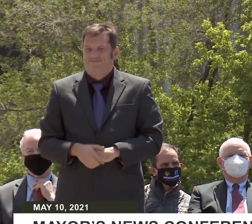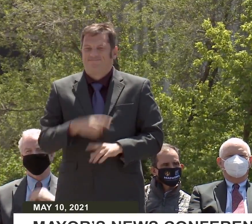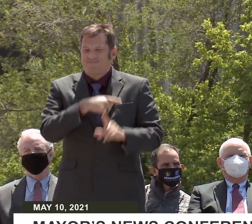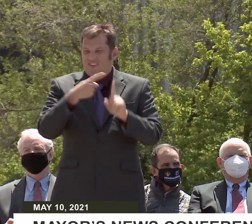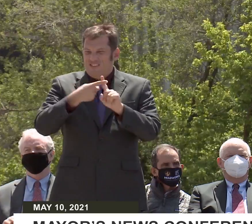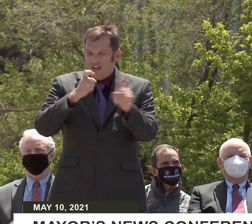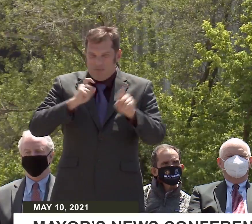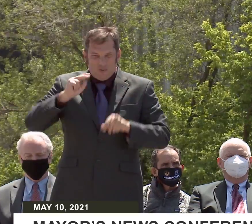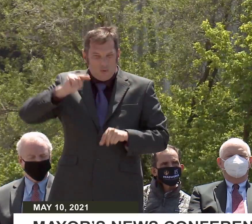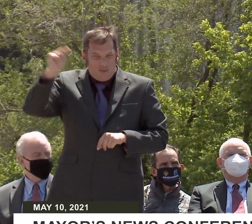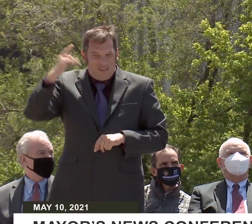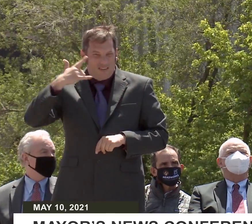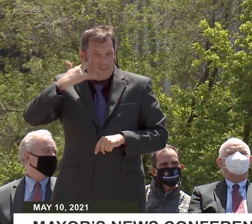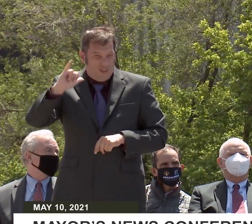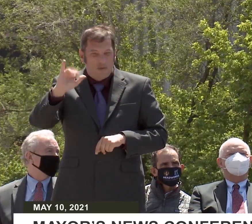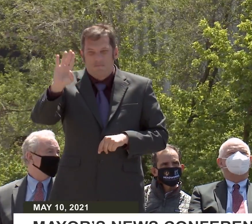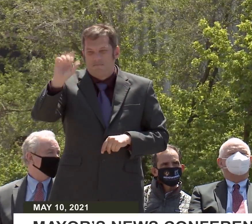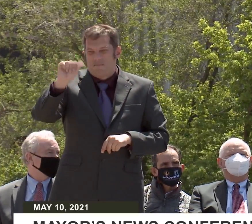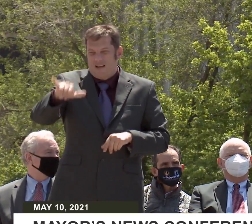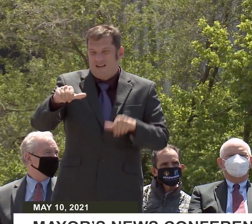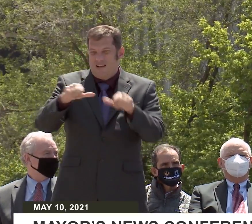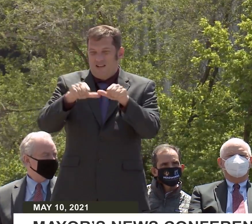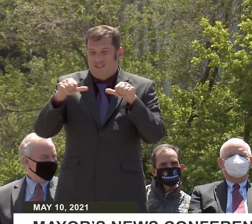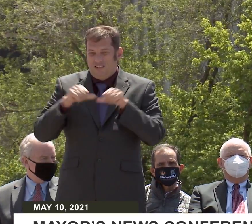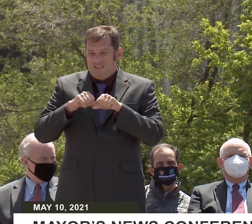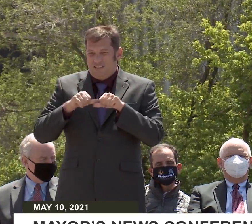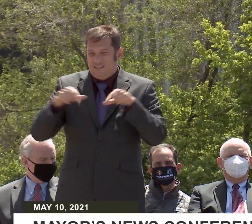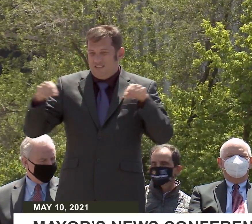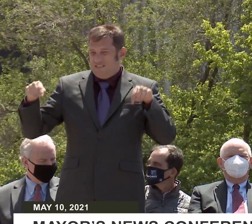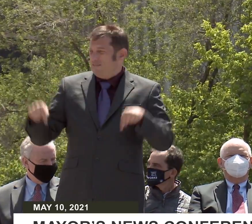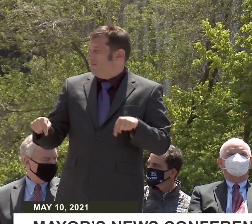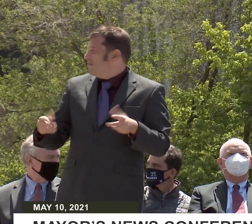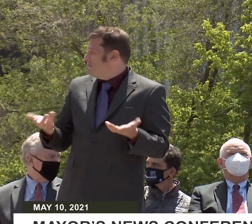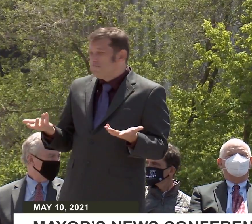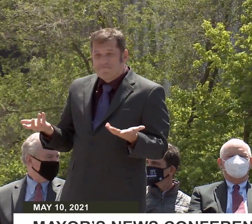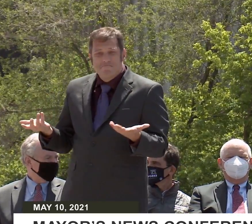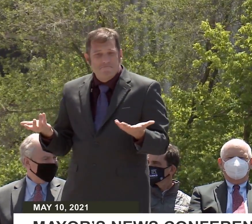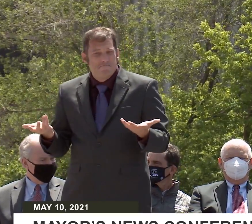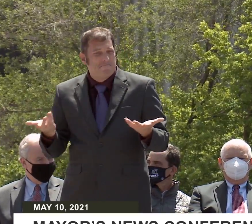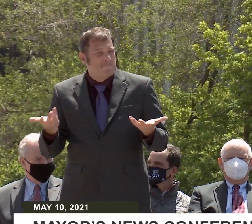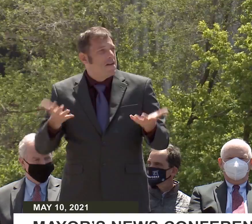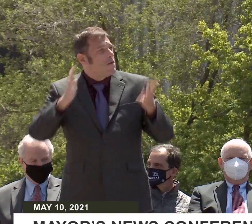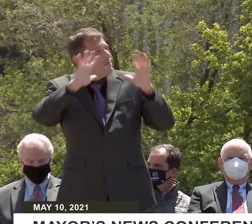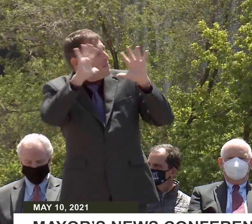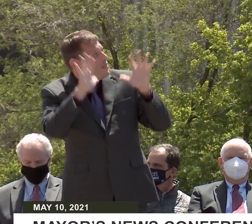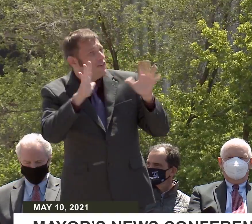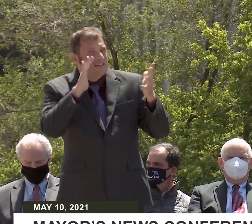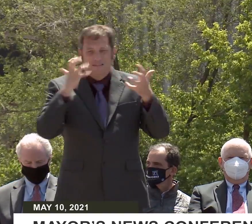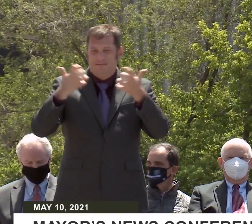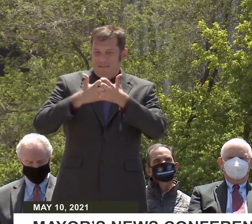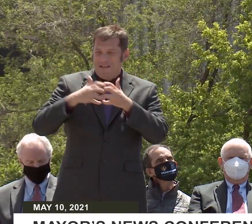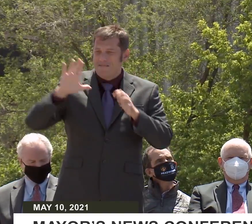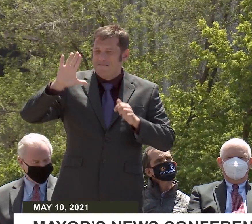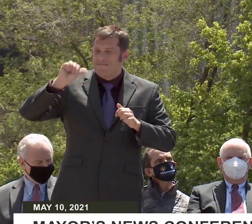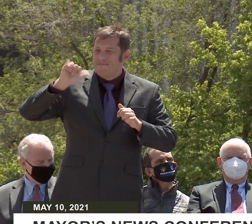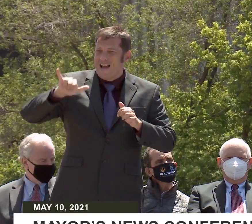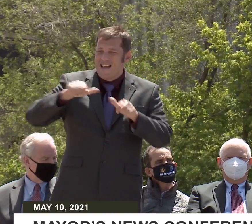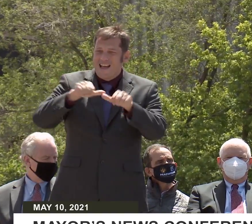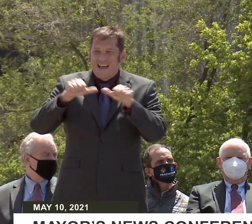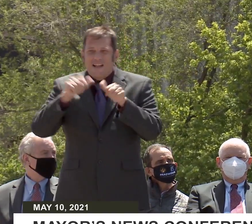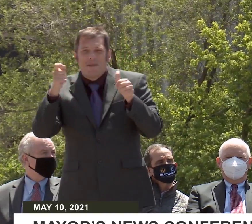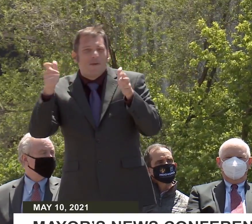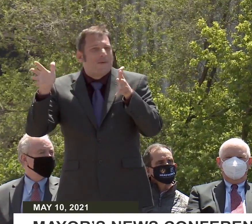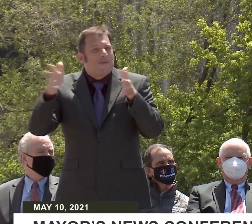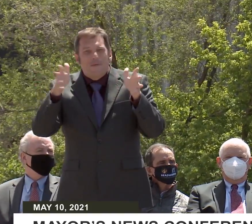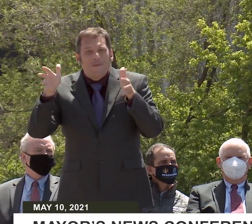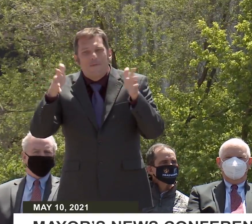Area. This is kind of Bay Area weather, a little breezy, a slight chill in the air. He was concerned about snow. I